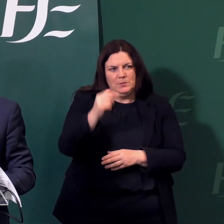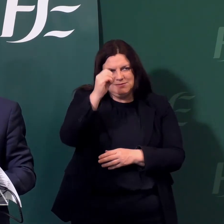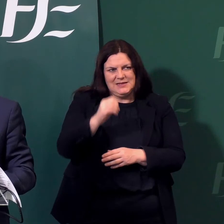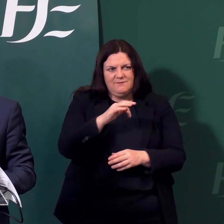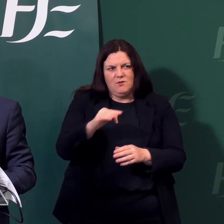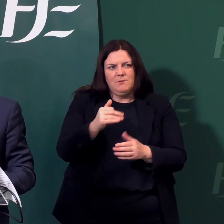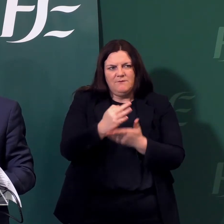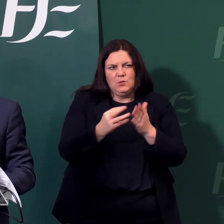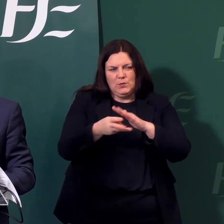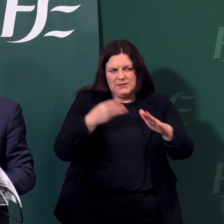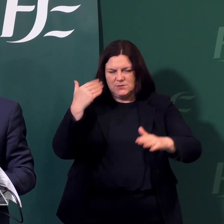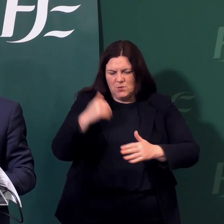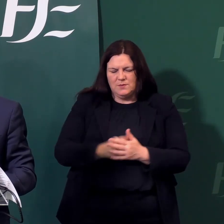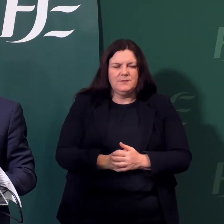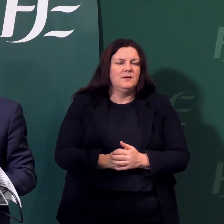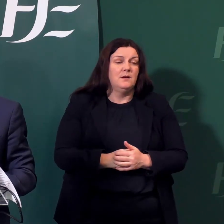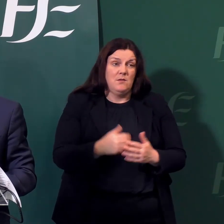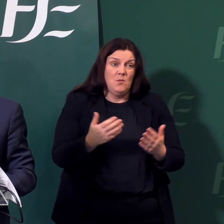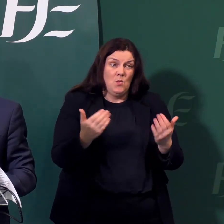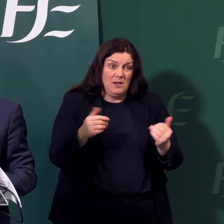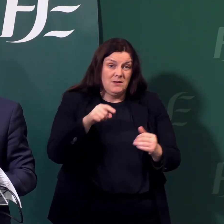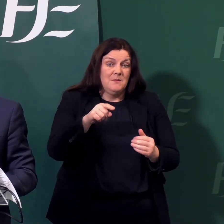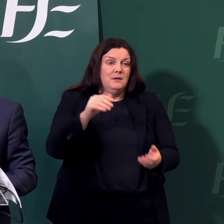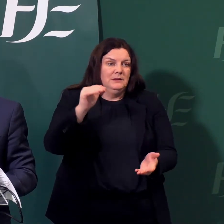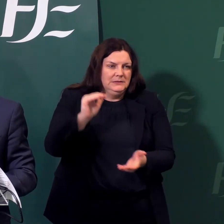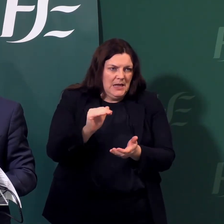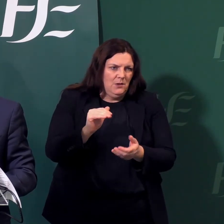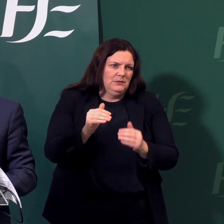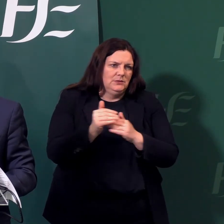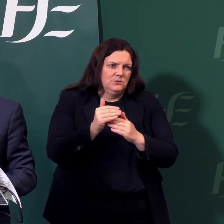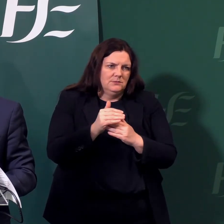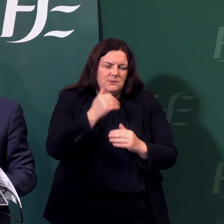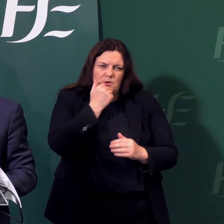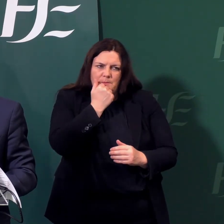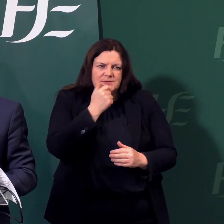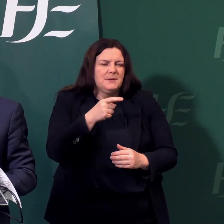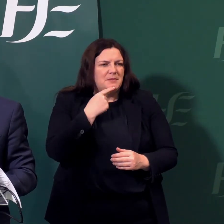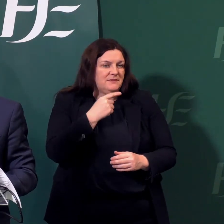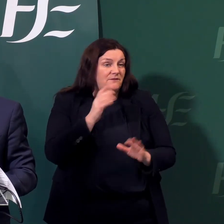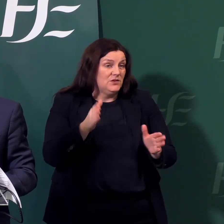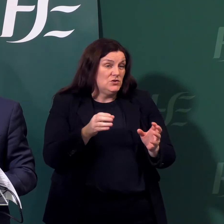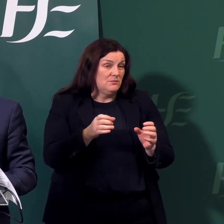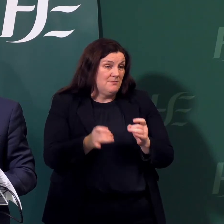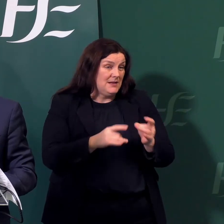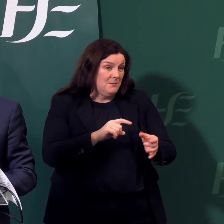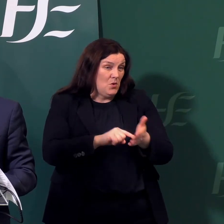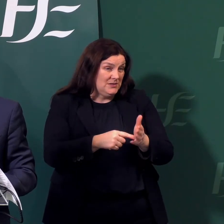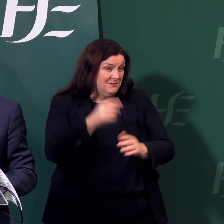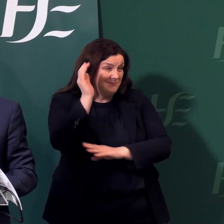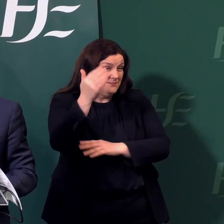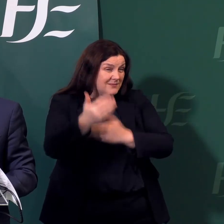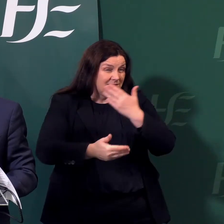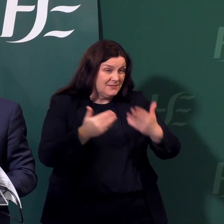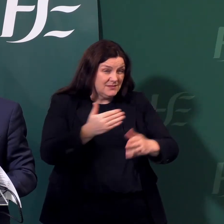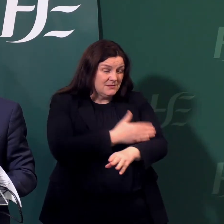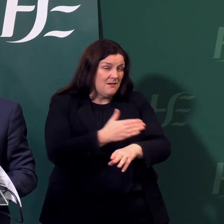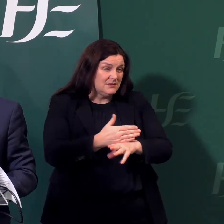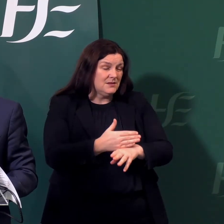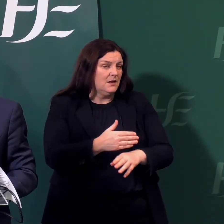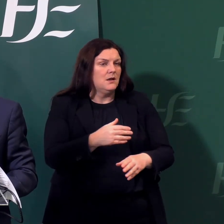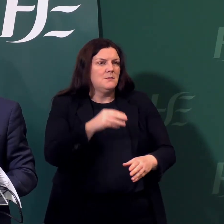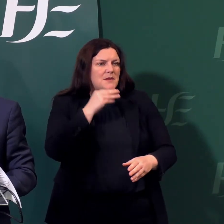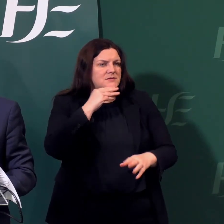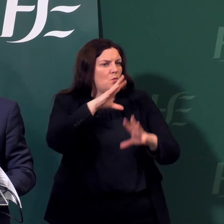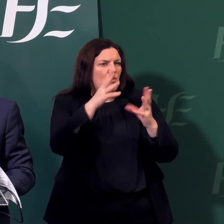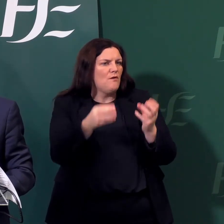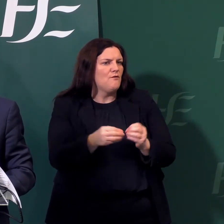ago. It is a welcome relief, but as I made a point at the start of my presentation, these are by no way, by any standards, can ever